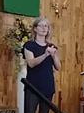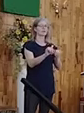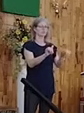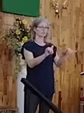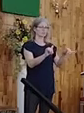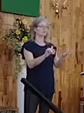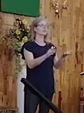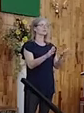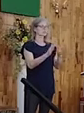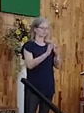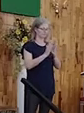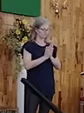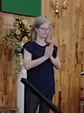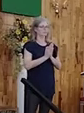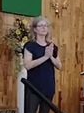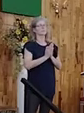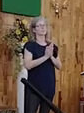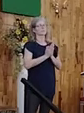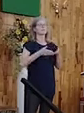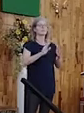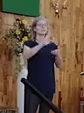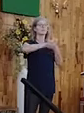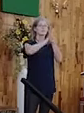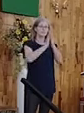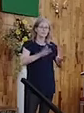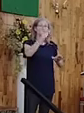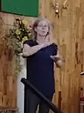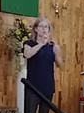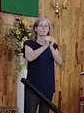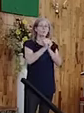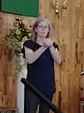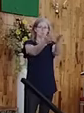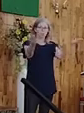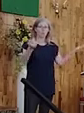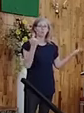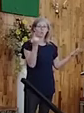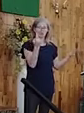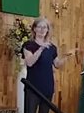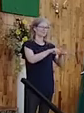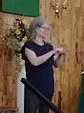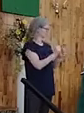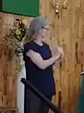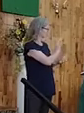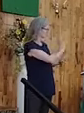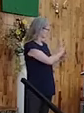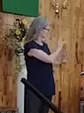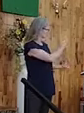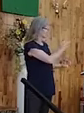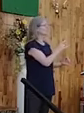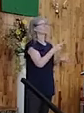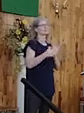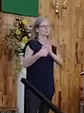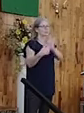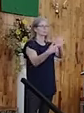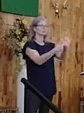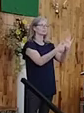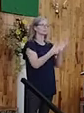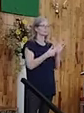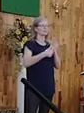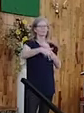forever and ever. Amen. May the peace of the Lord be with you always. Let us offer each other